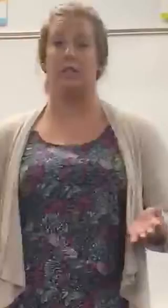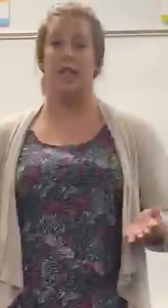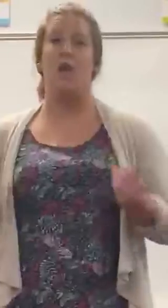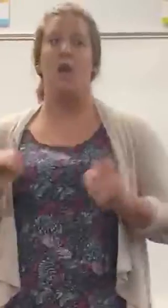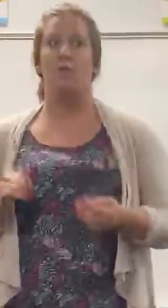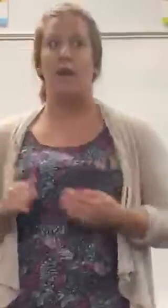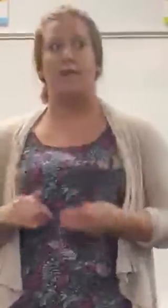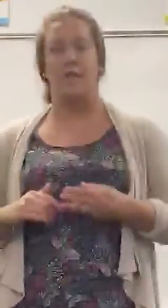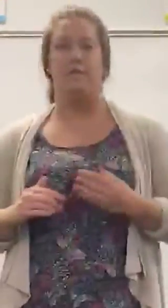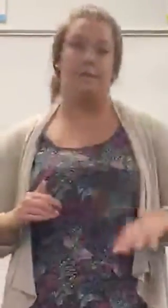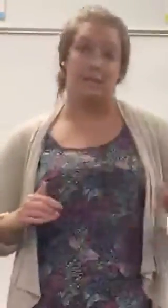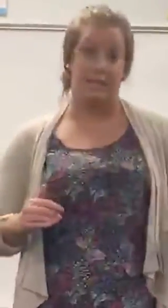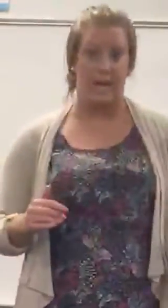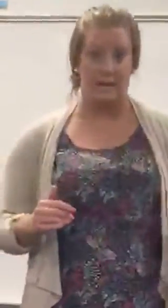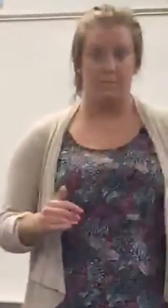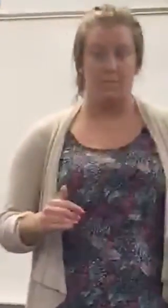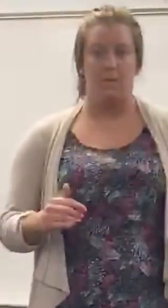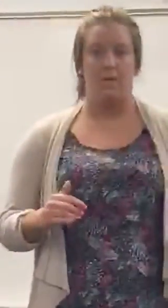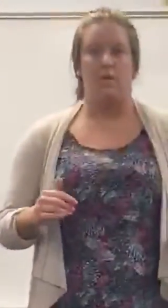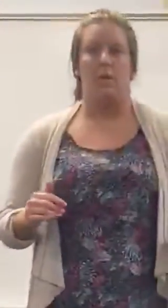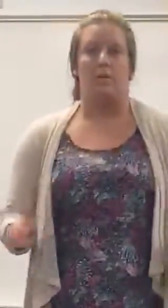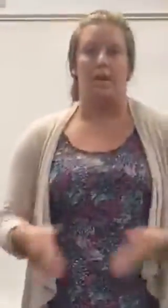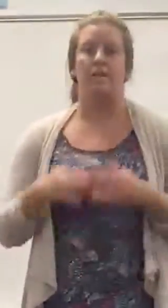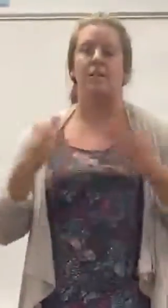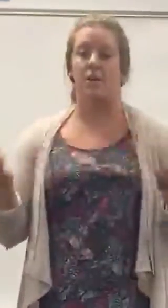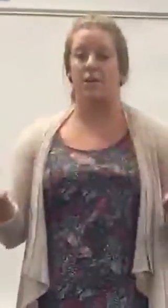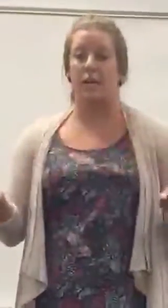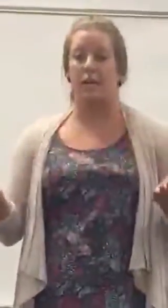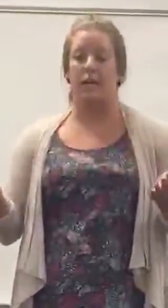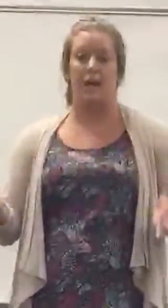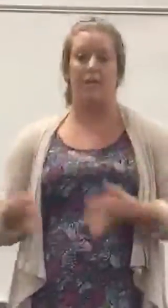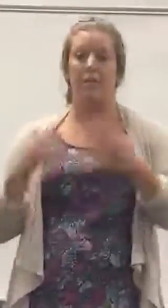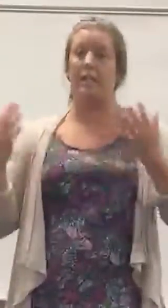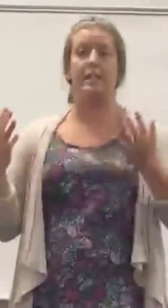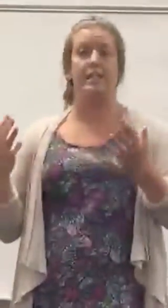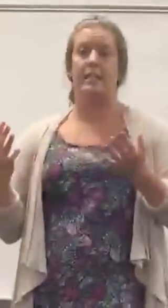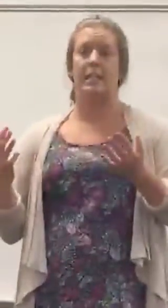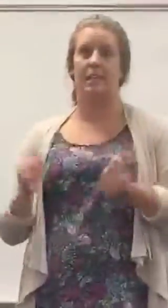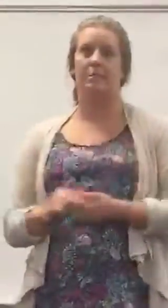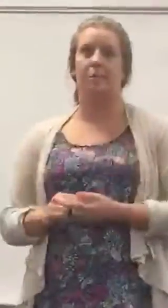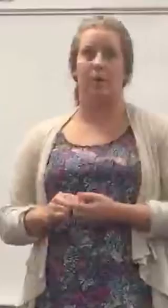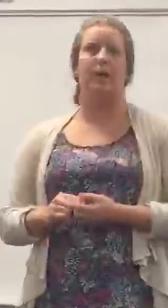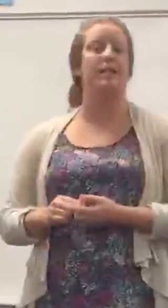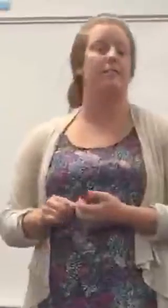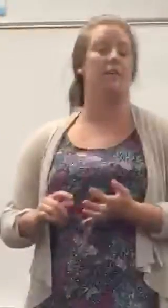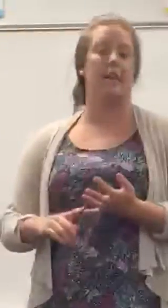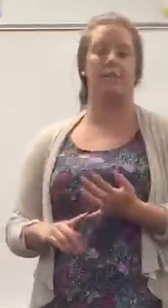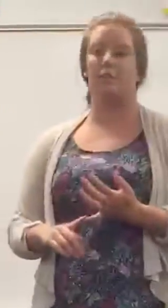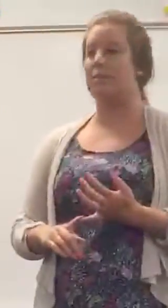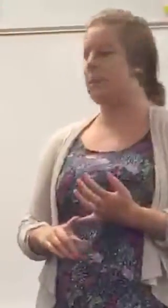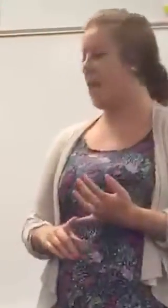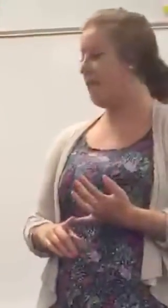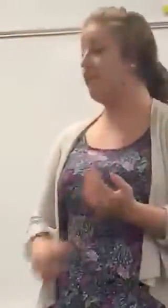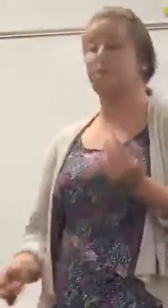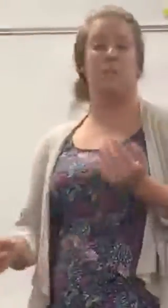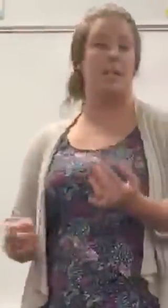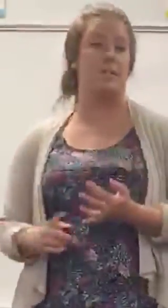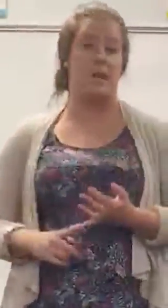learning rather than filling time? Okay, and so you're going to get kind of a chance to see and explore different classrooms, virtually as well